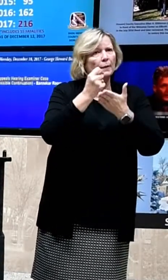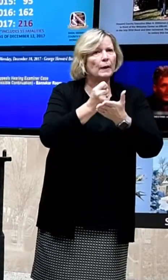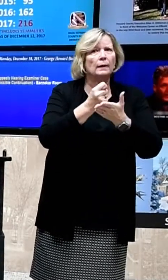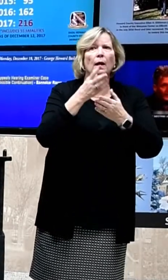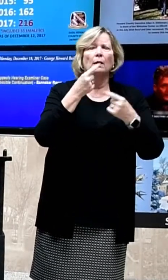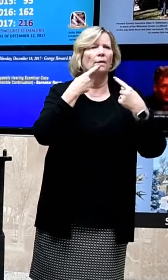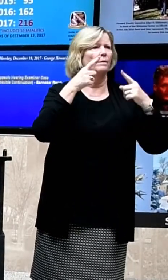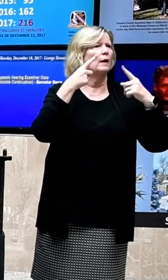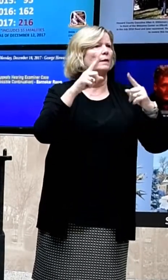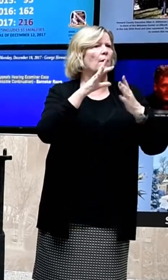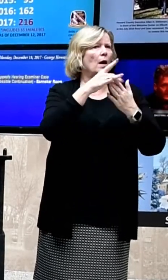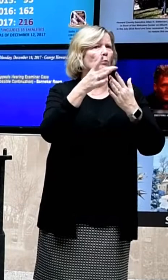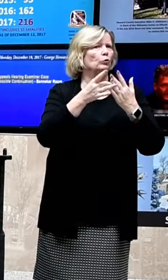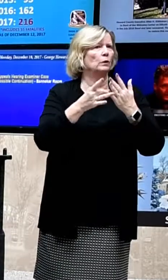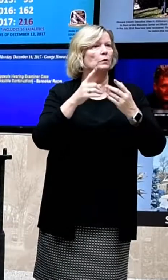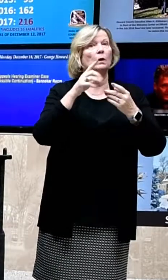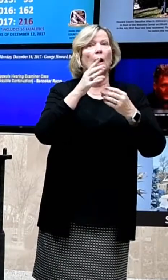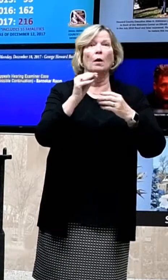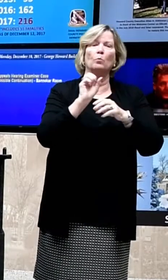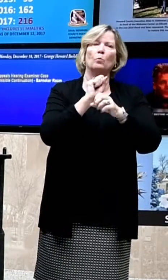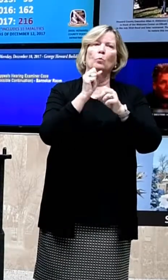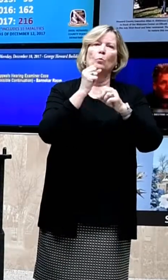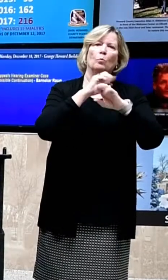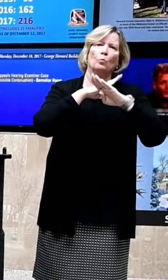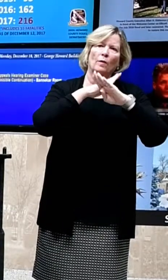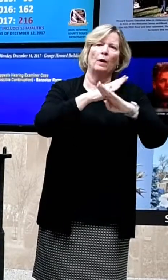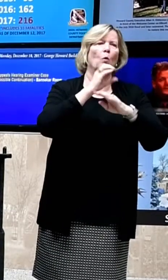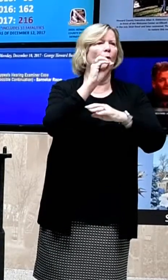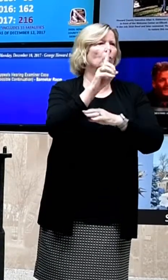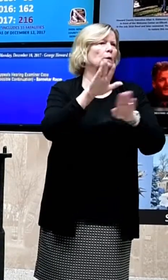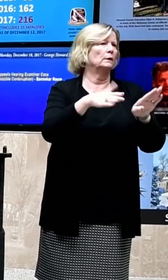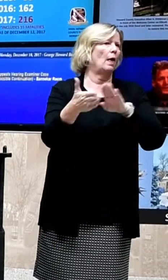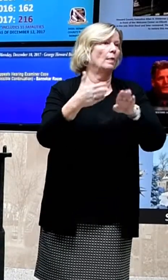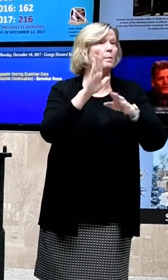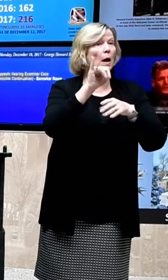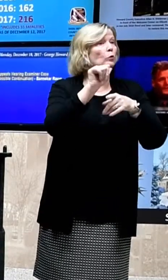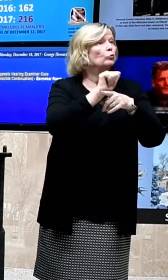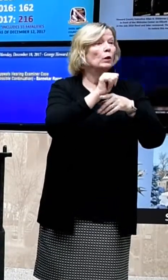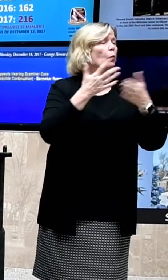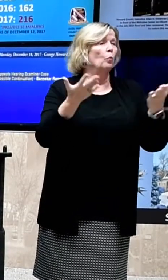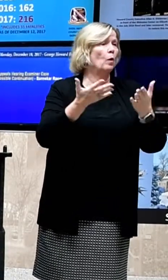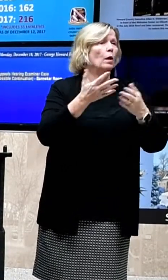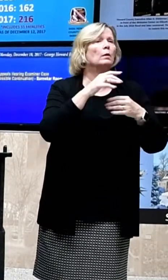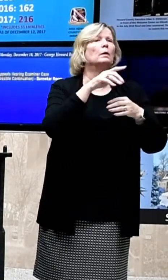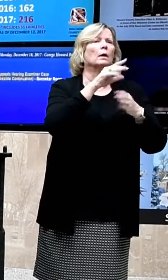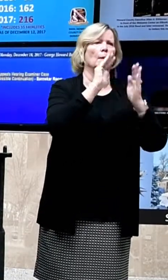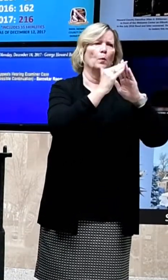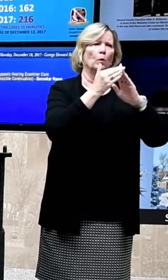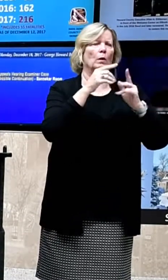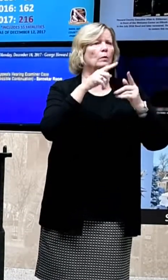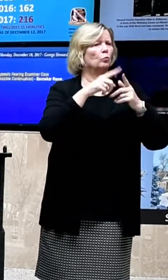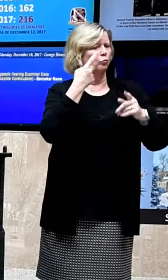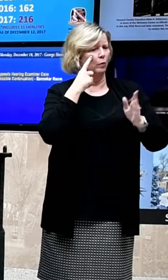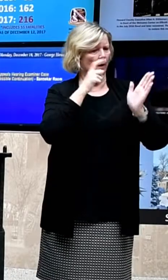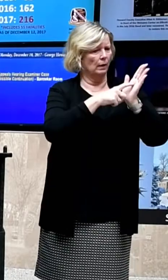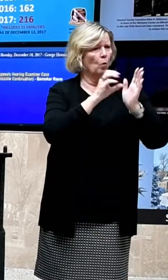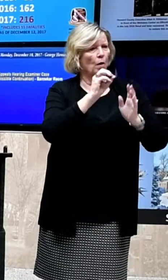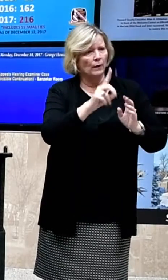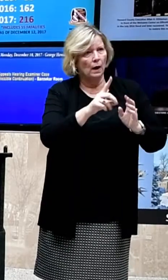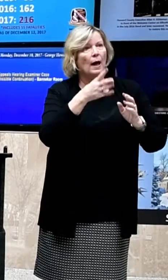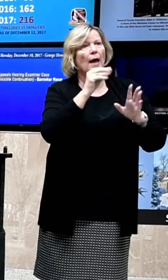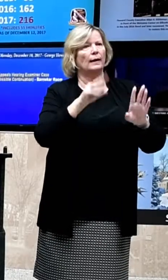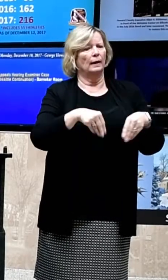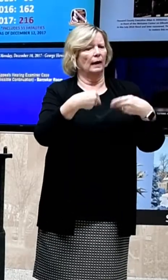options and preventing overdose deaths by training the community in overdose recognition and naloxone